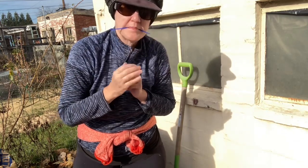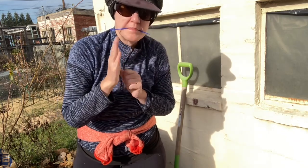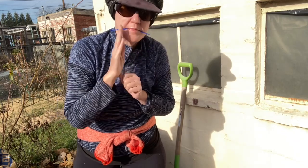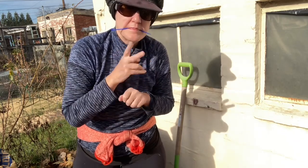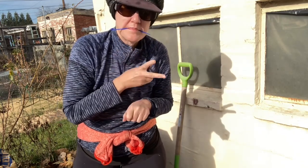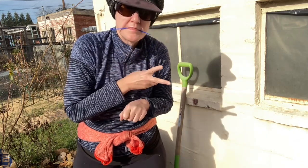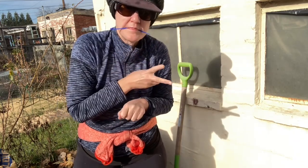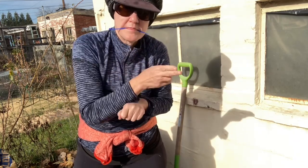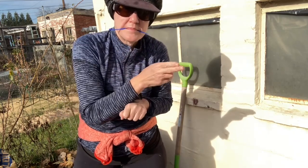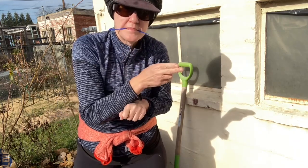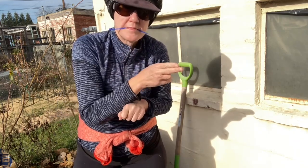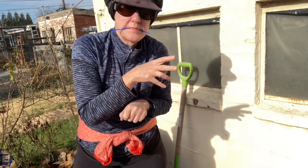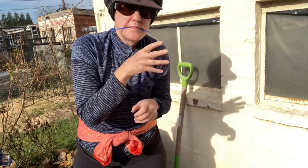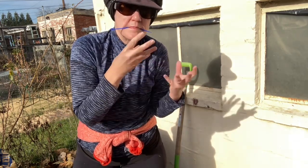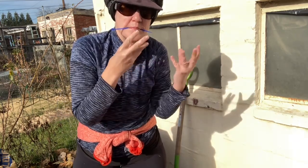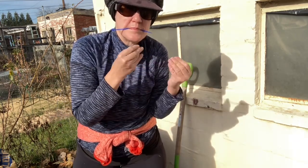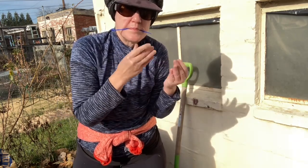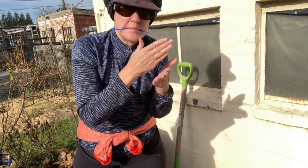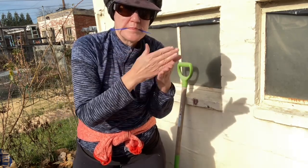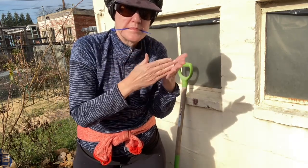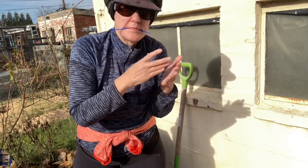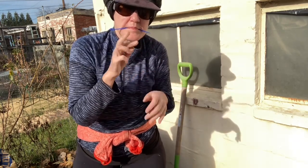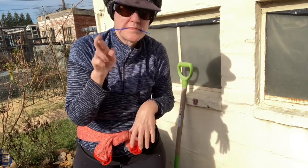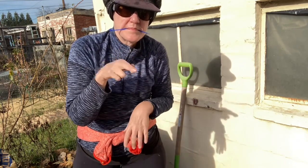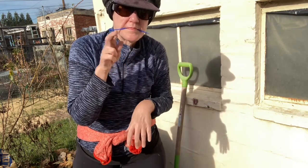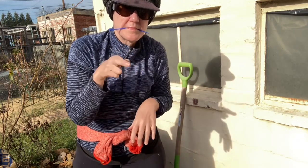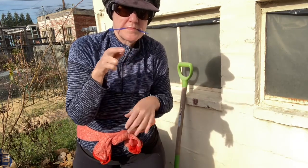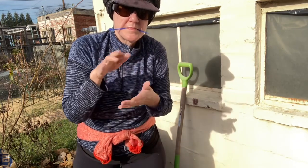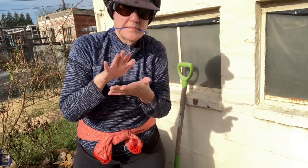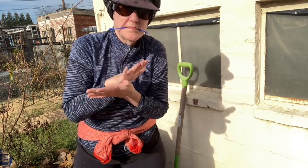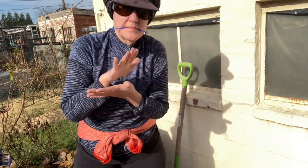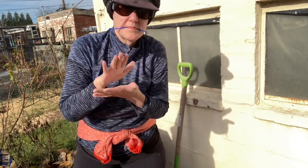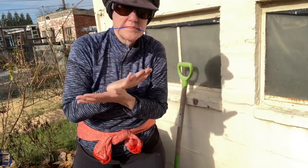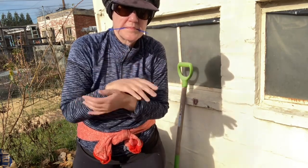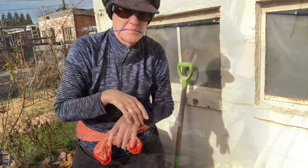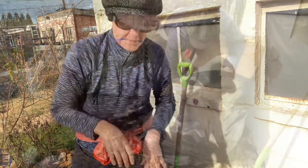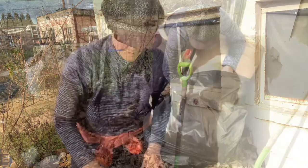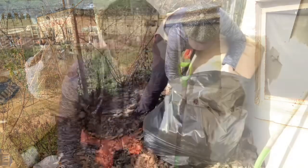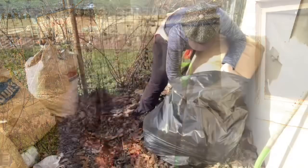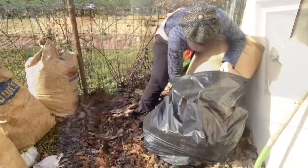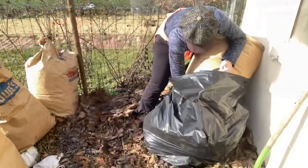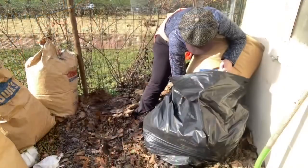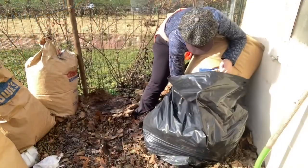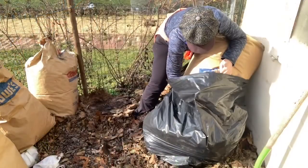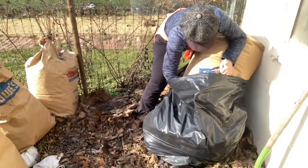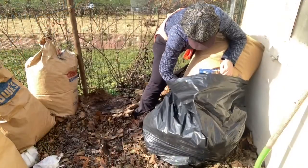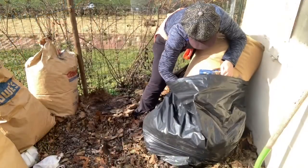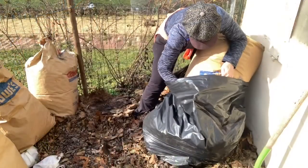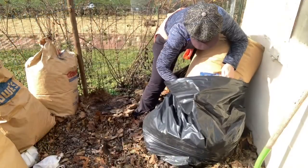But I will cut off that wet damaged part and recycle the rest of the paper.